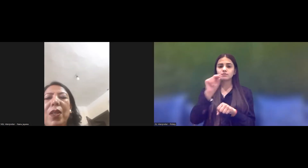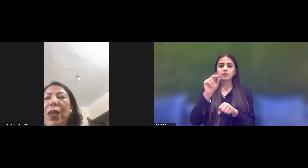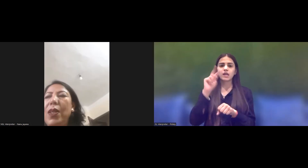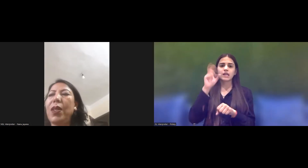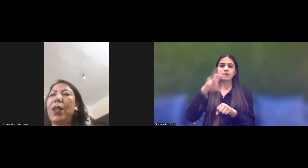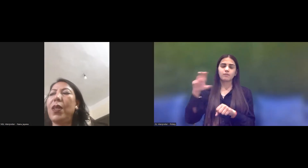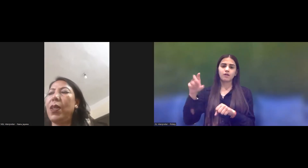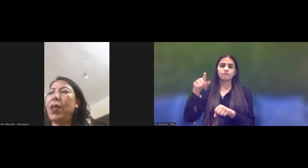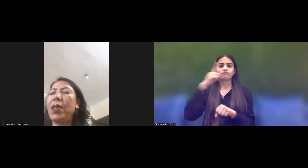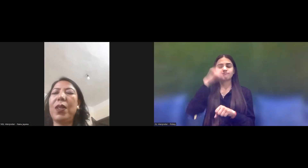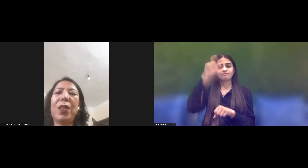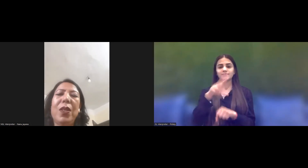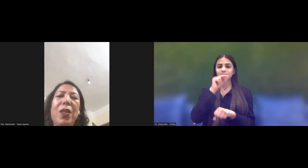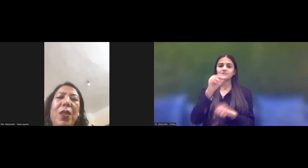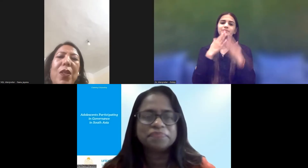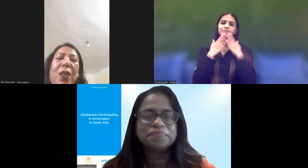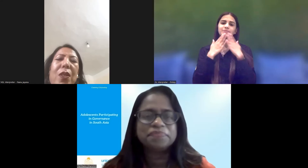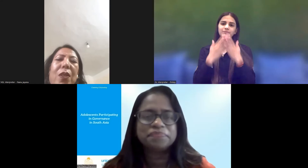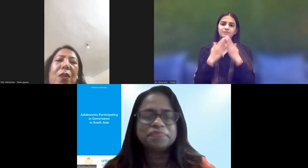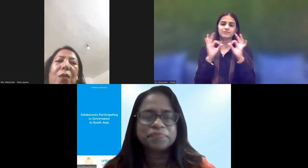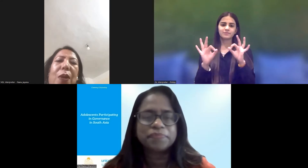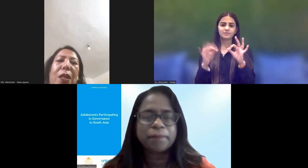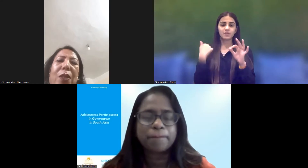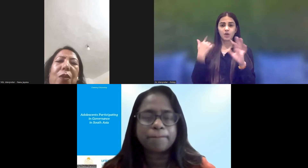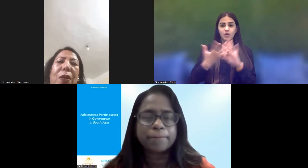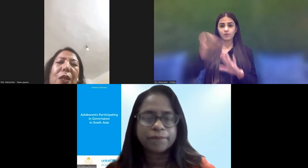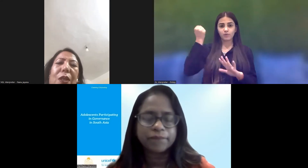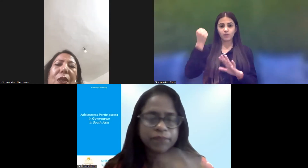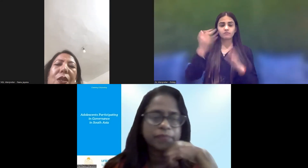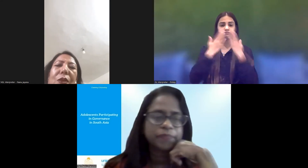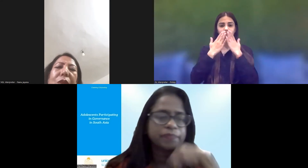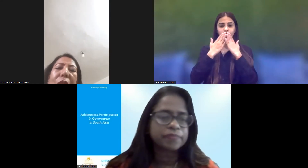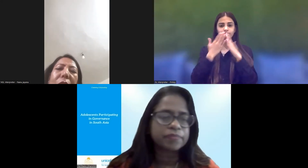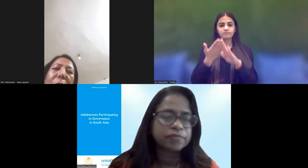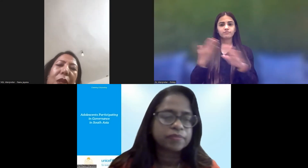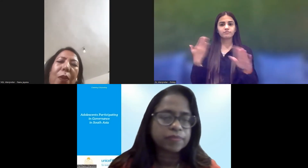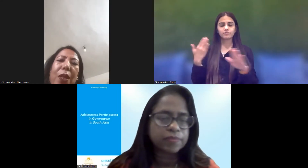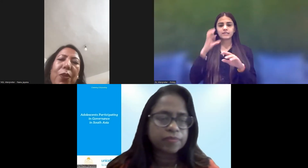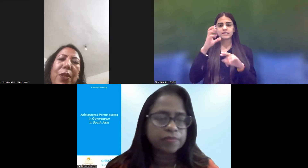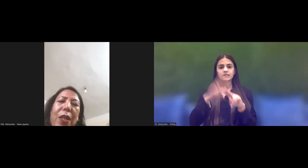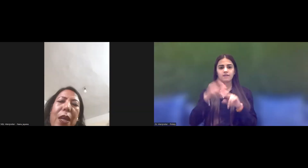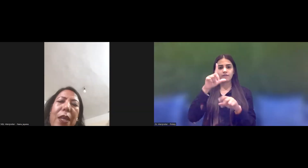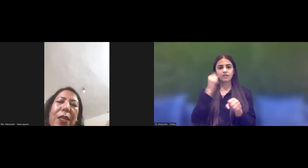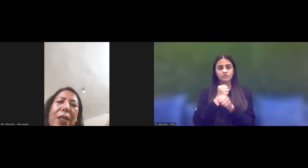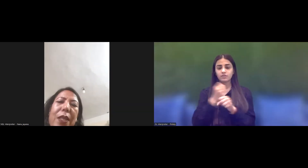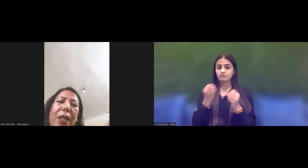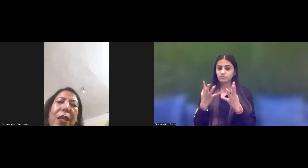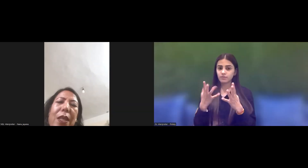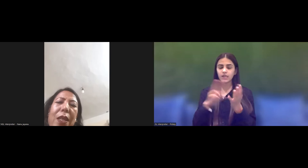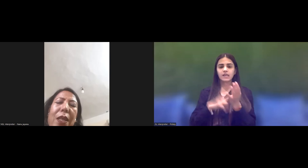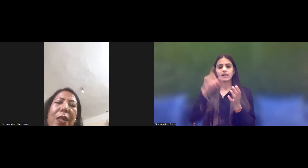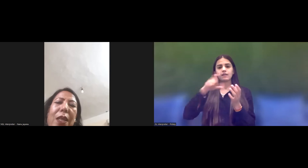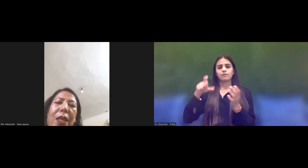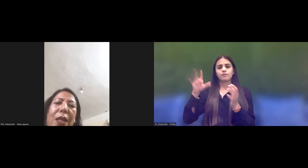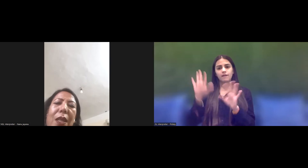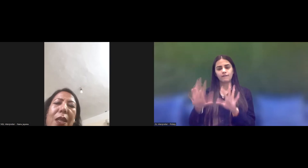so happy you spoke up. You see, what we found when we were studying is when CFLG started, Nepal had a